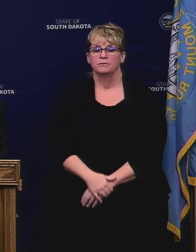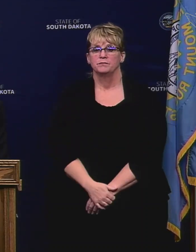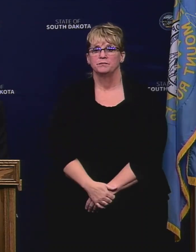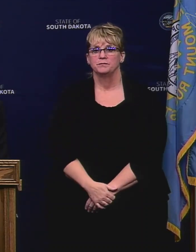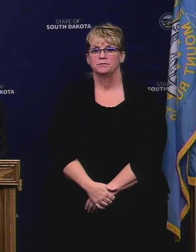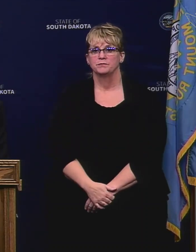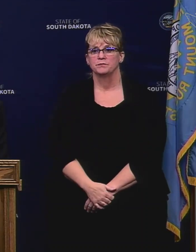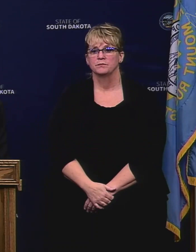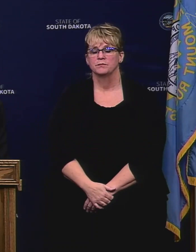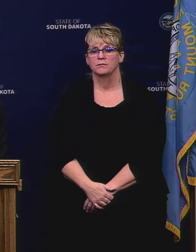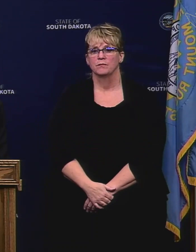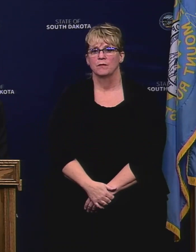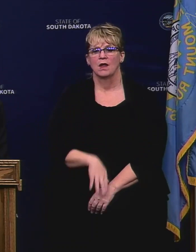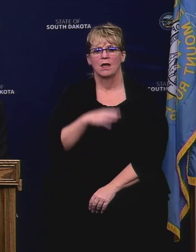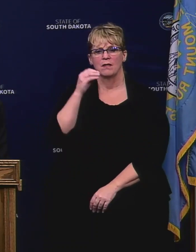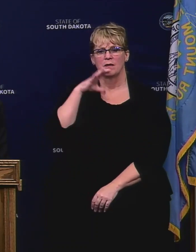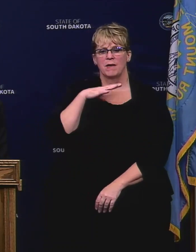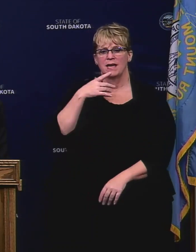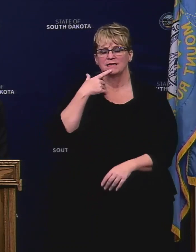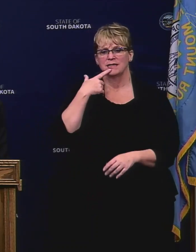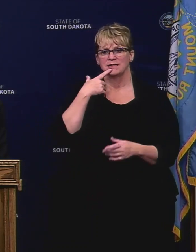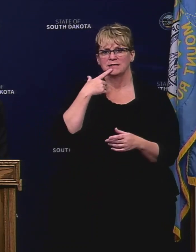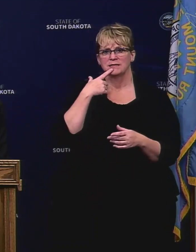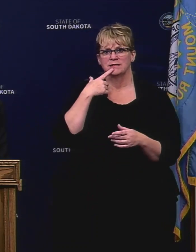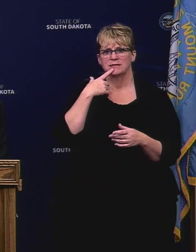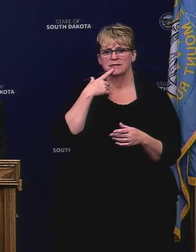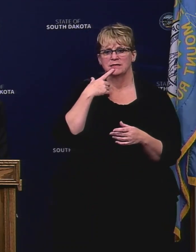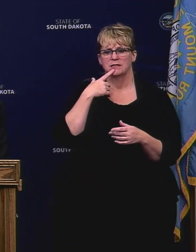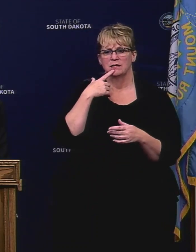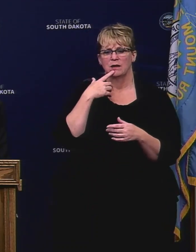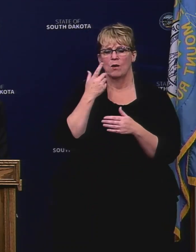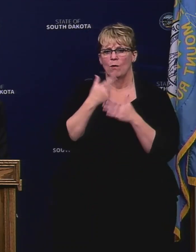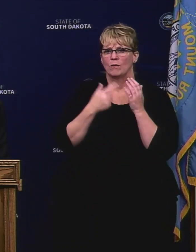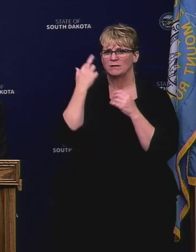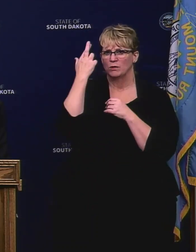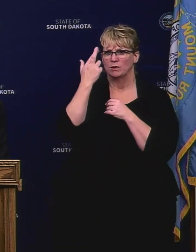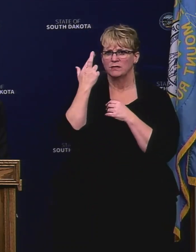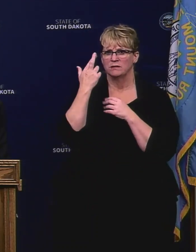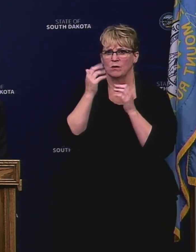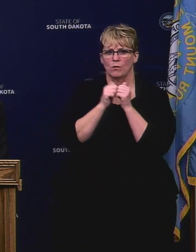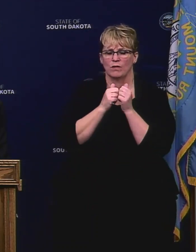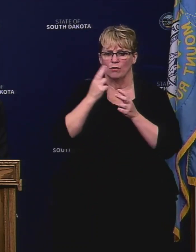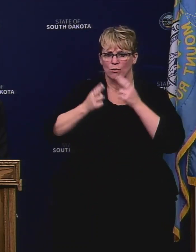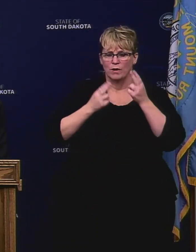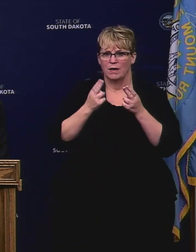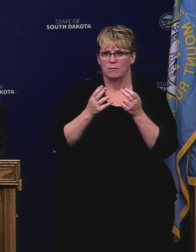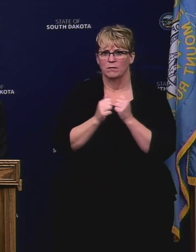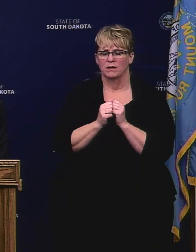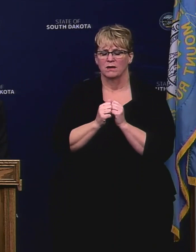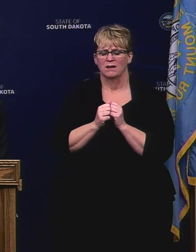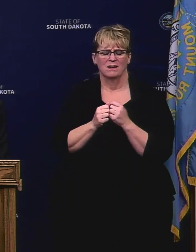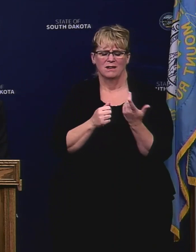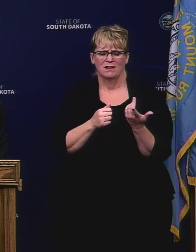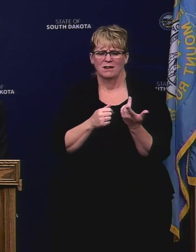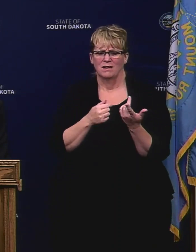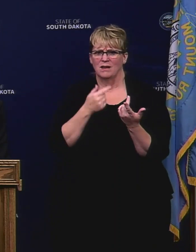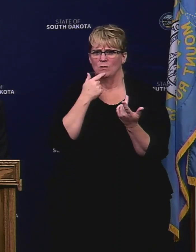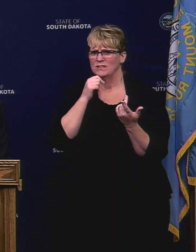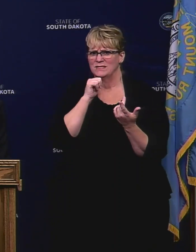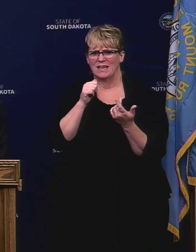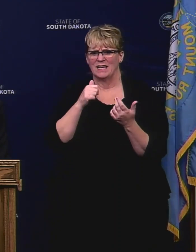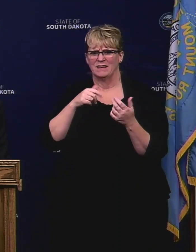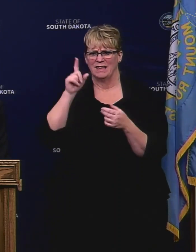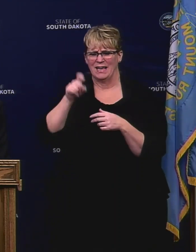So with the urgency over the weekend, with the 48 hours, what was some of the reasoning behind the urgency? I wouldn't say it's urgency. I would